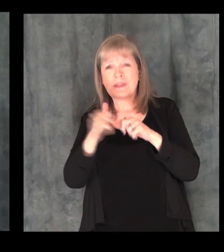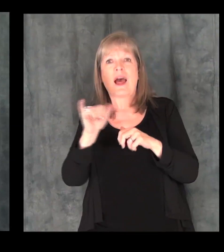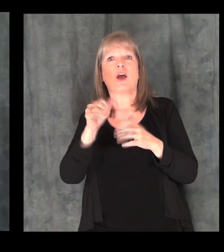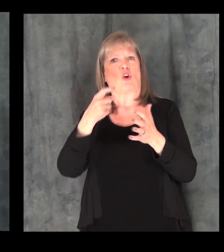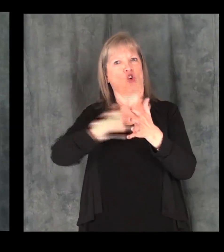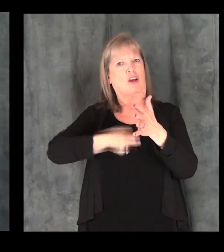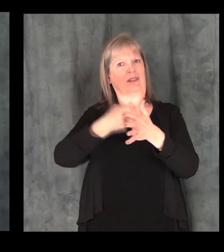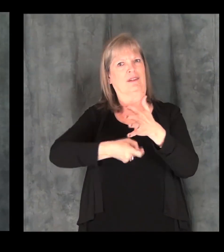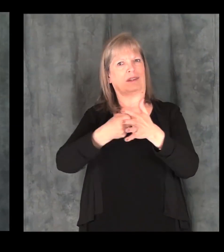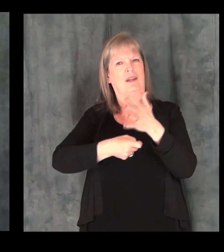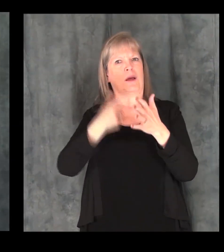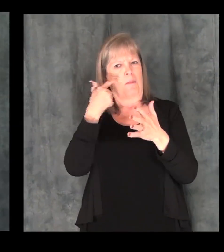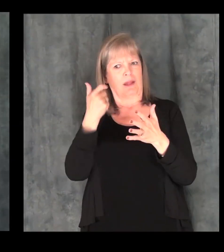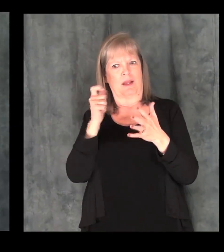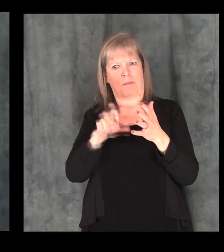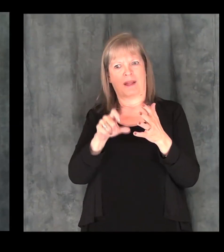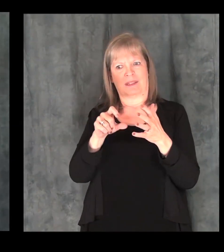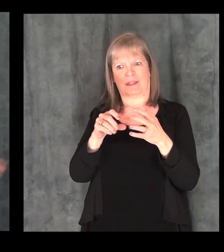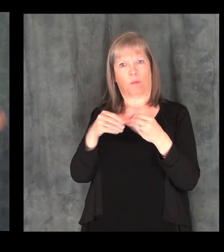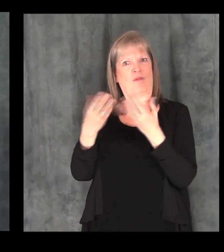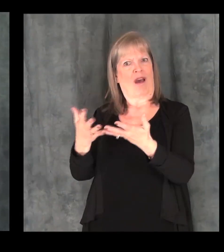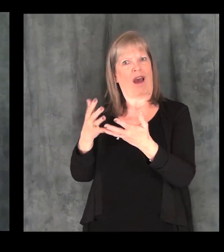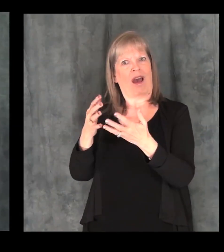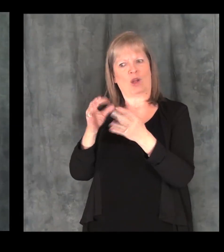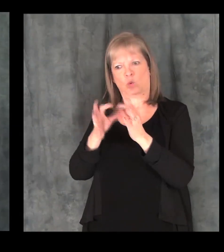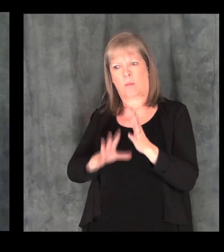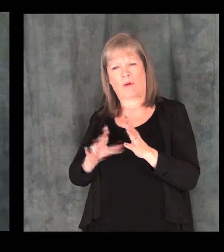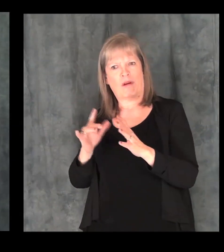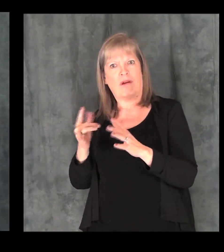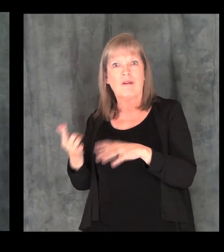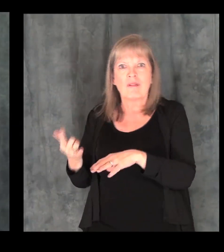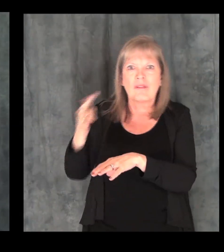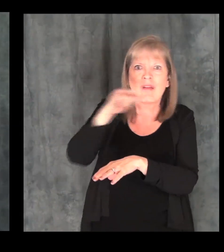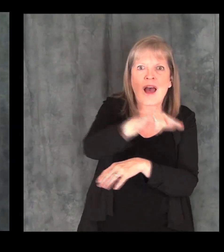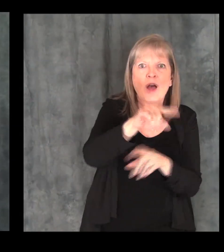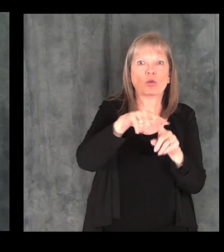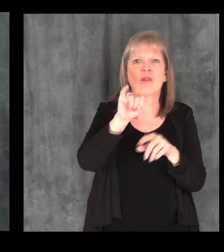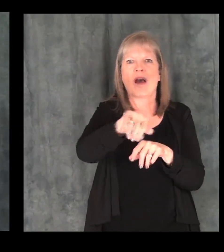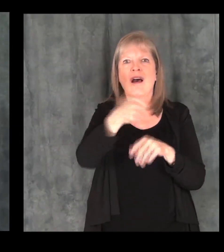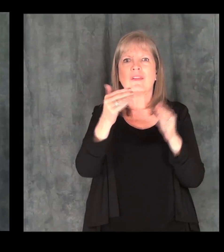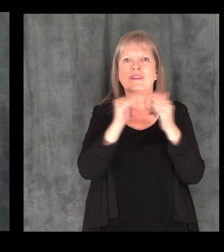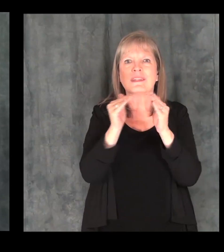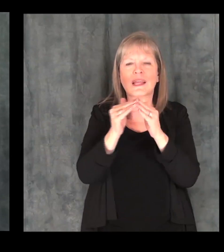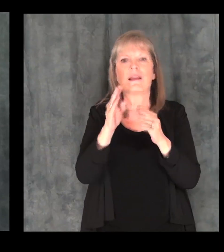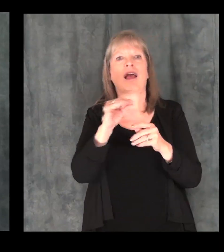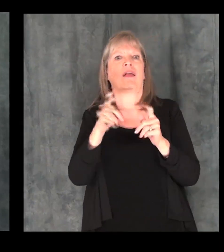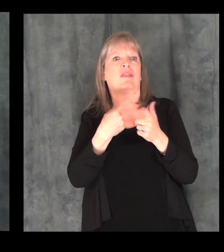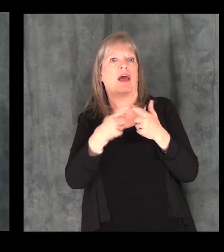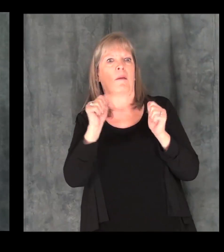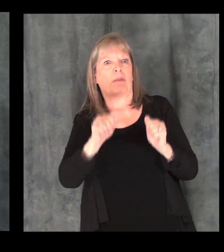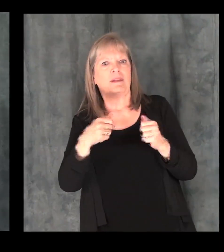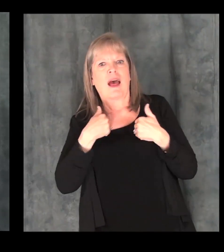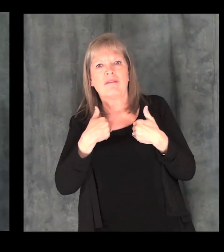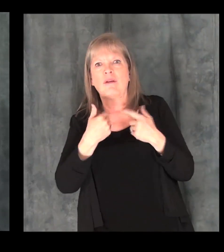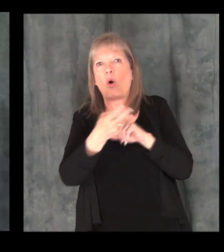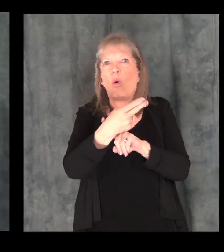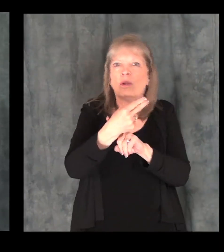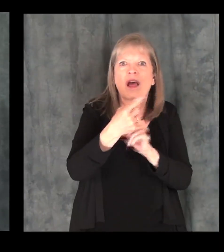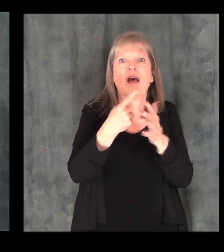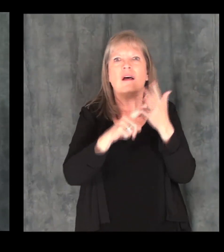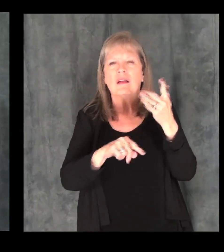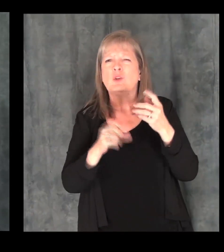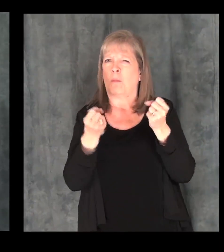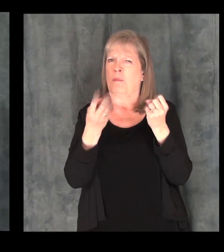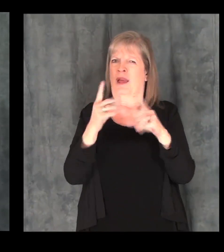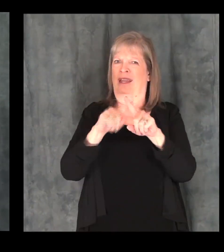interpreters have to be provided from a city area, have to be flown out and accommodated in a country area. So there are lots of different